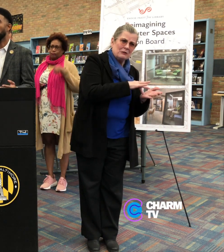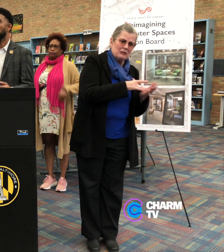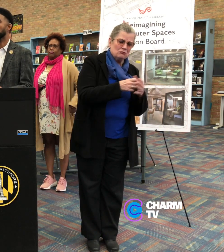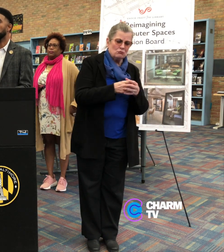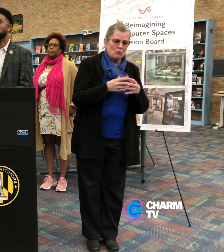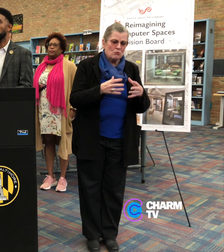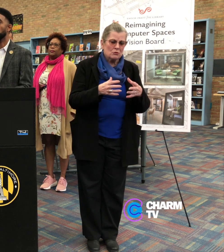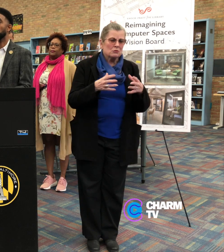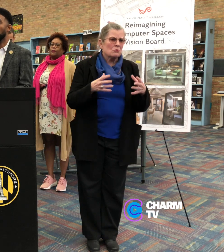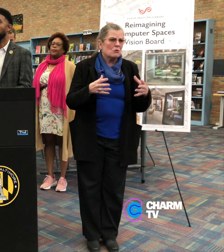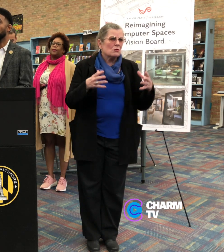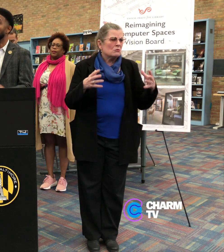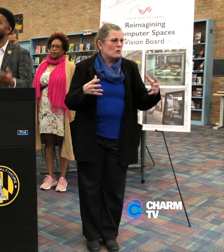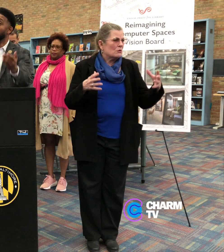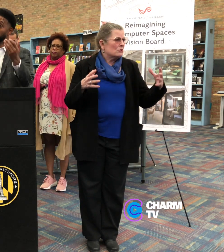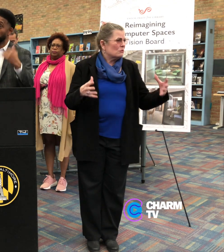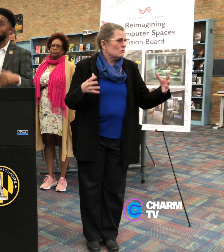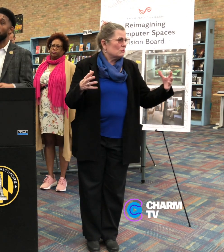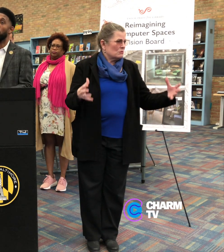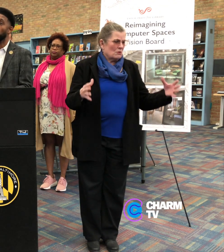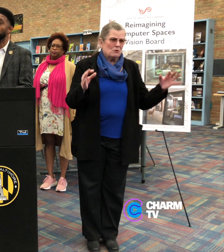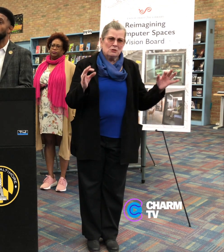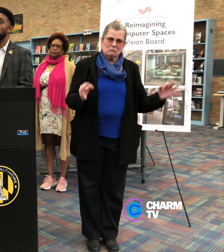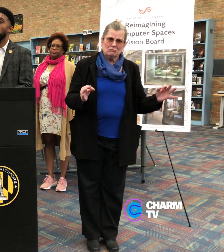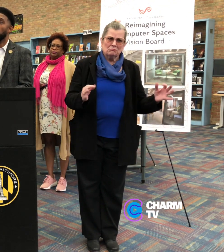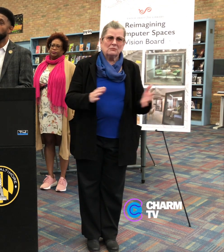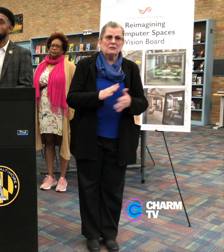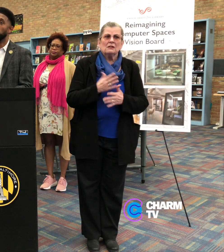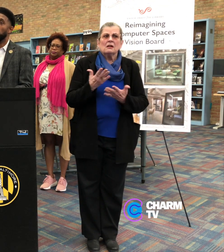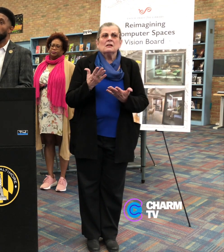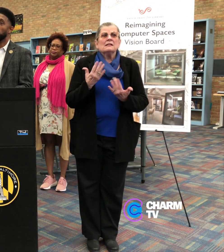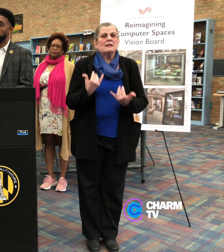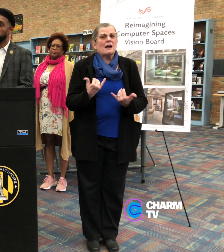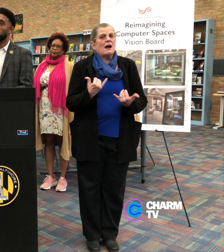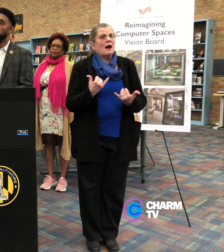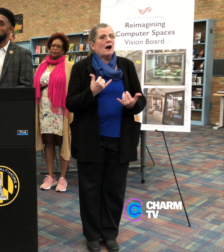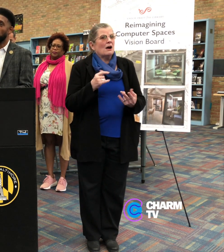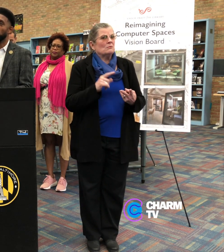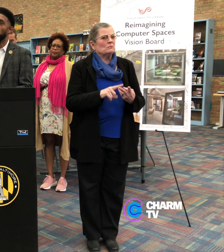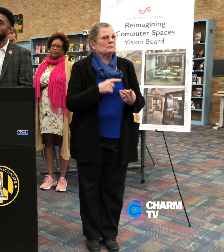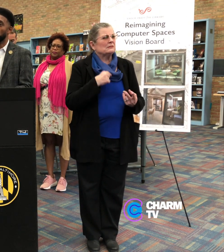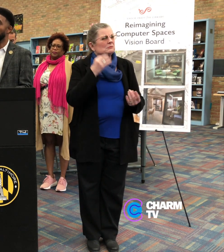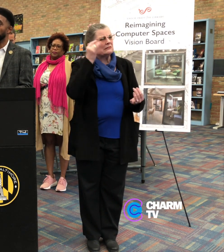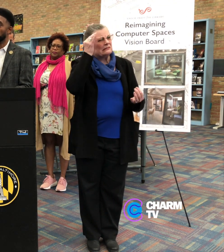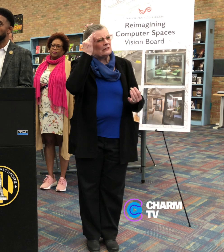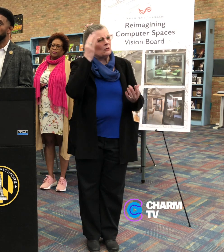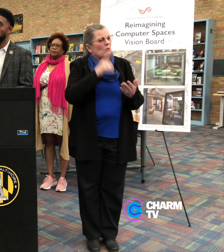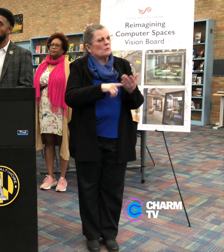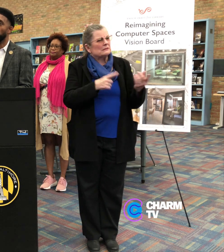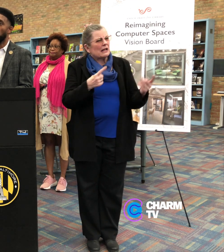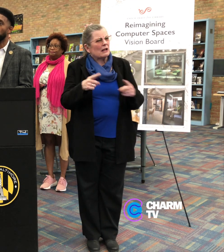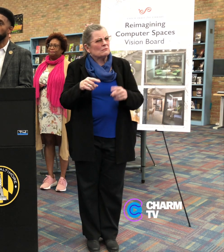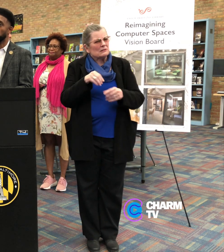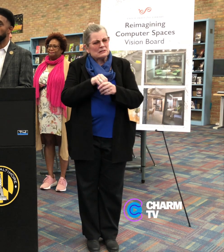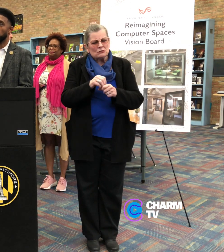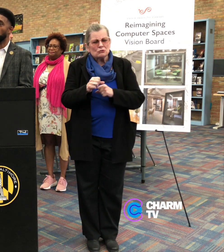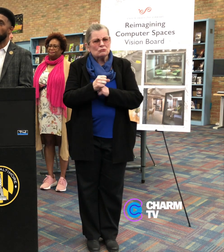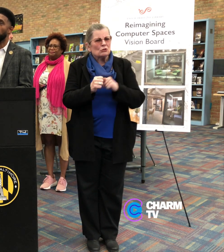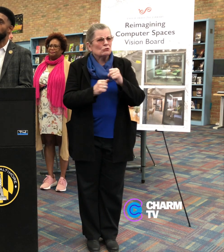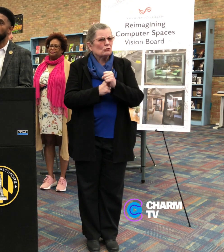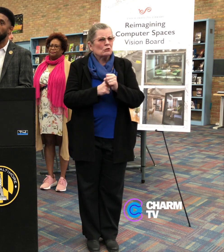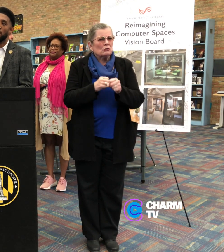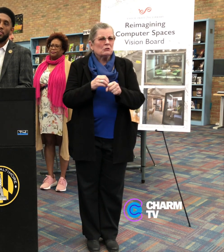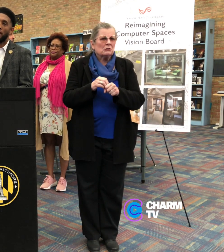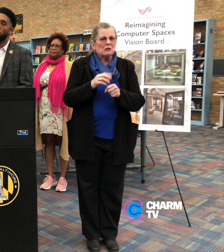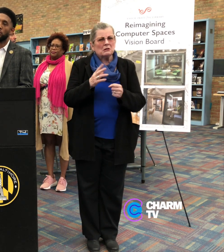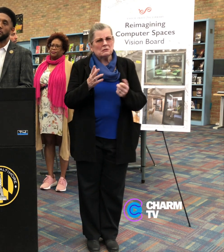a network sense. As we go through it, and actually now also as we consider what's happening with the infrastructure bill and the opportunities that we